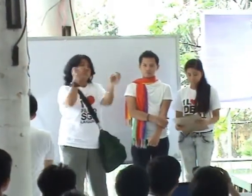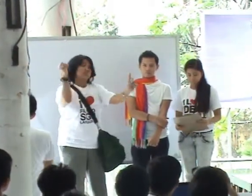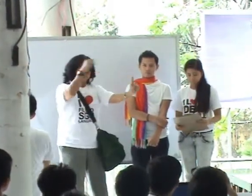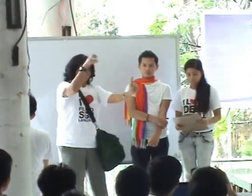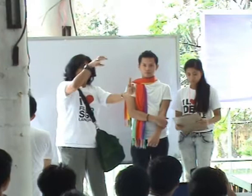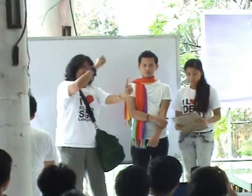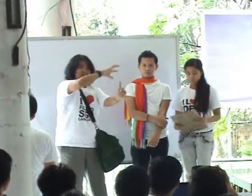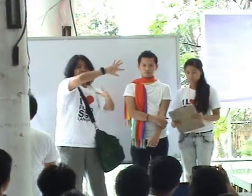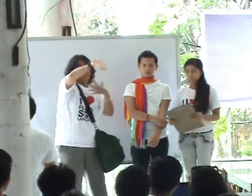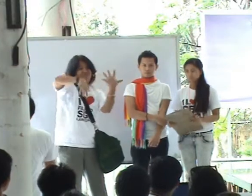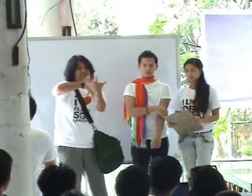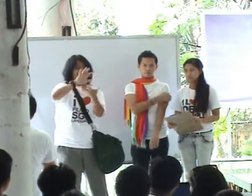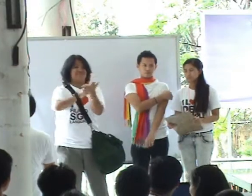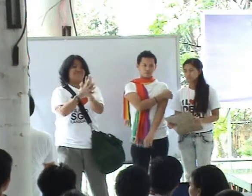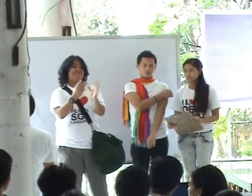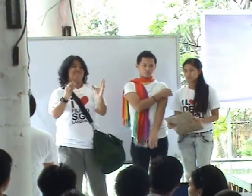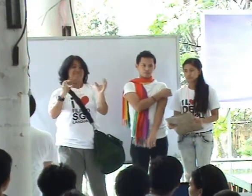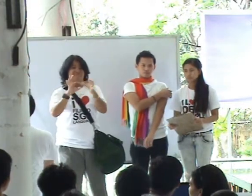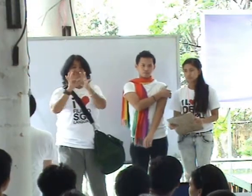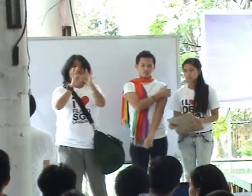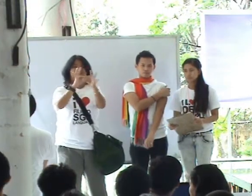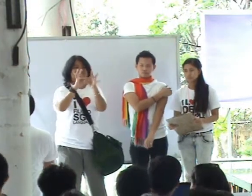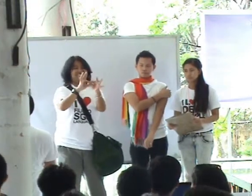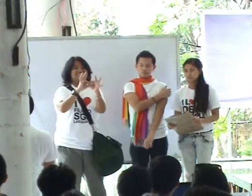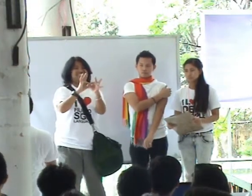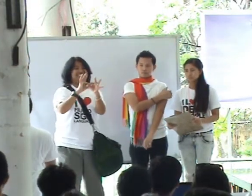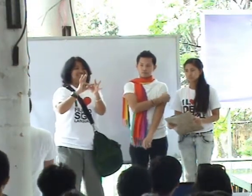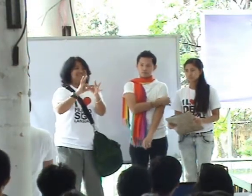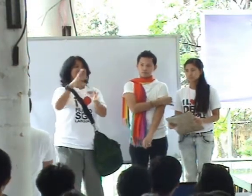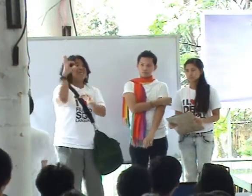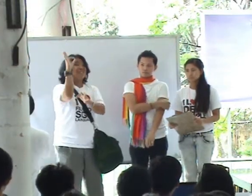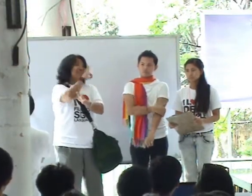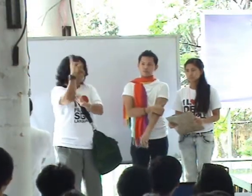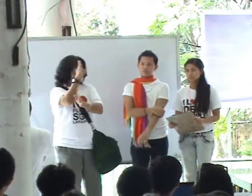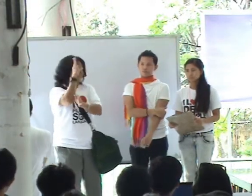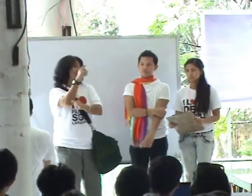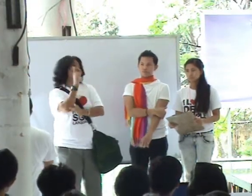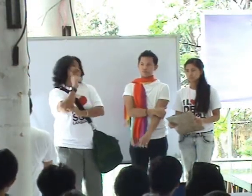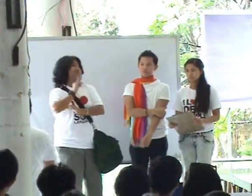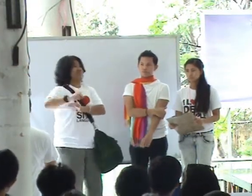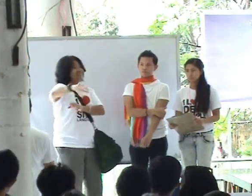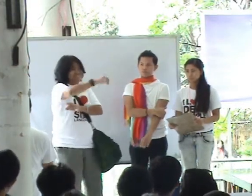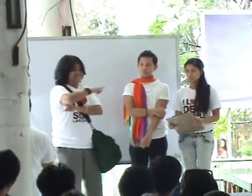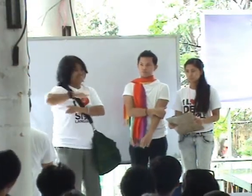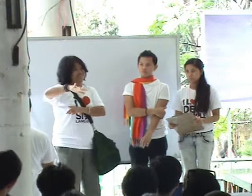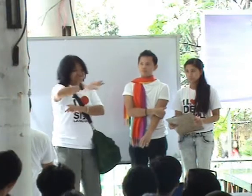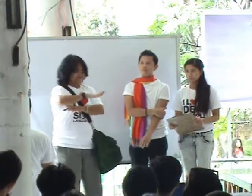we don't have anything, but that still the Philippine Federation of the Deaf can help you. Okay?